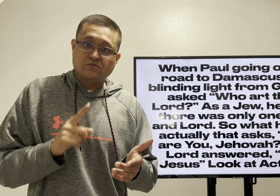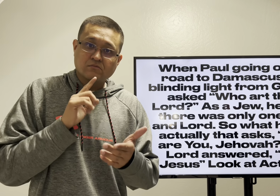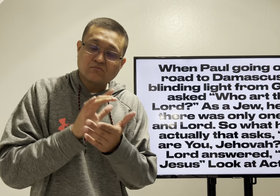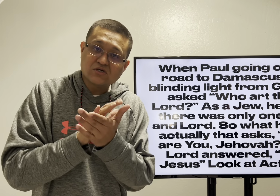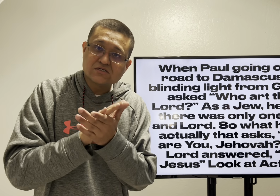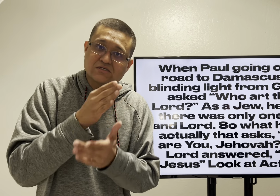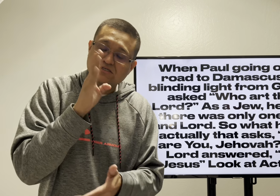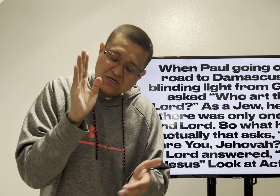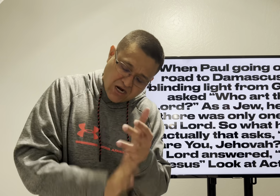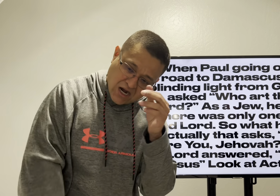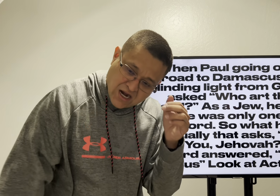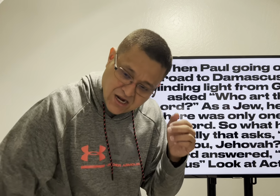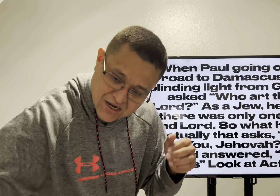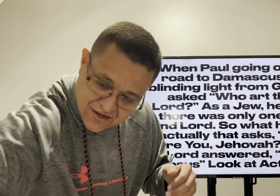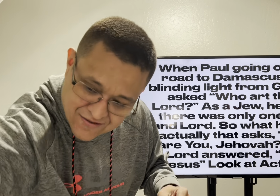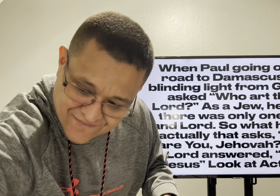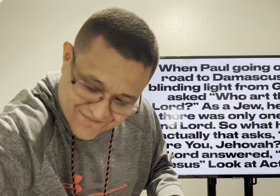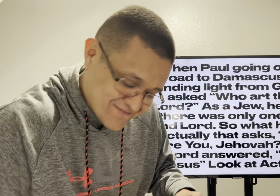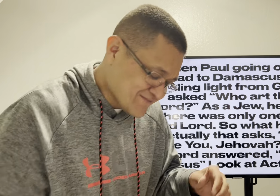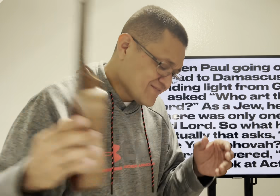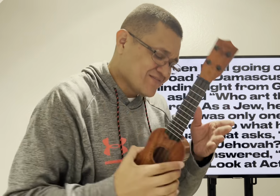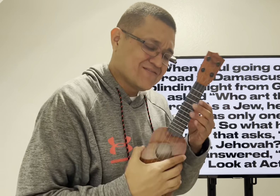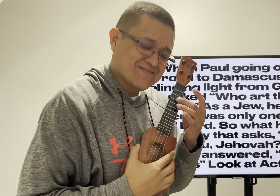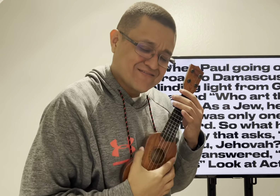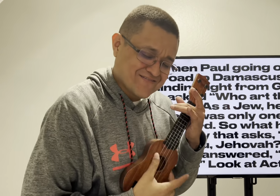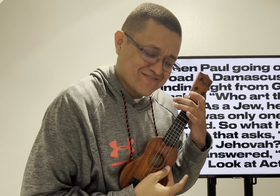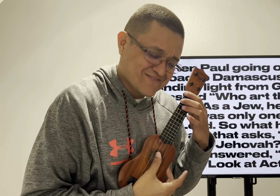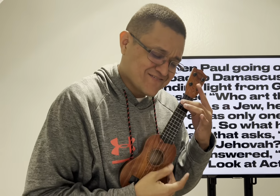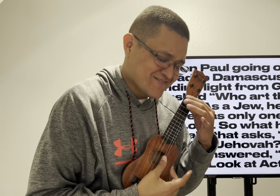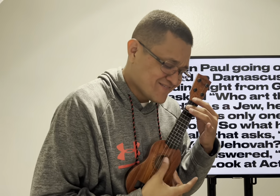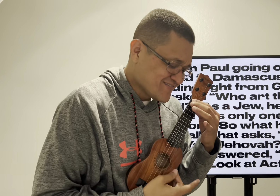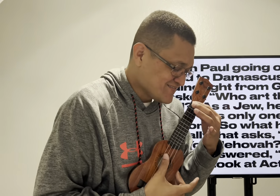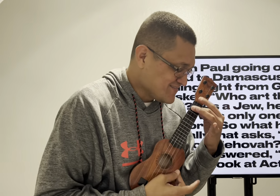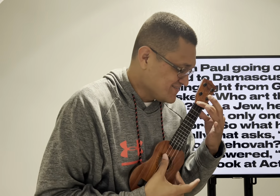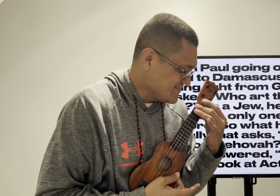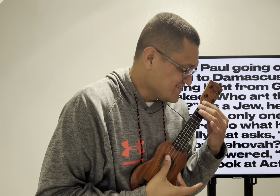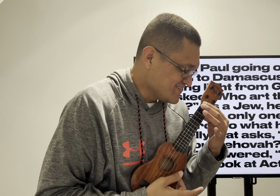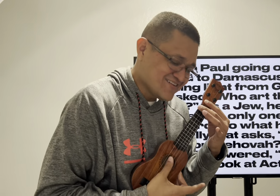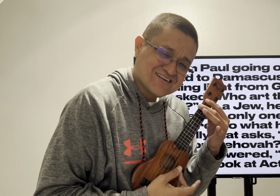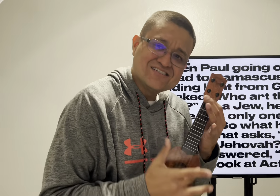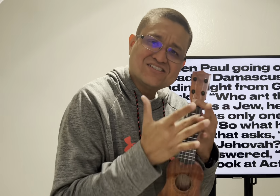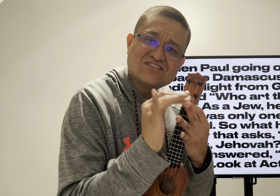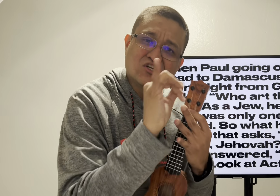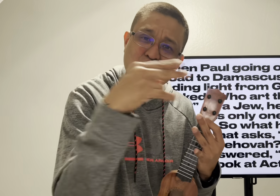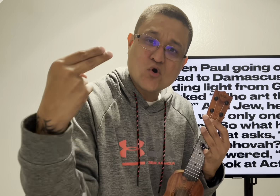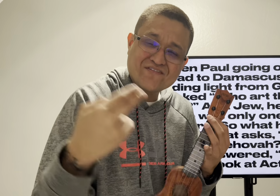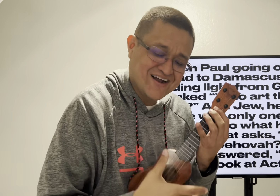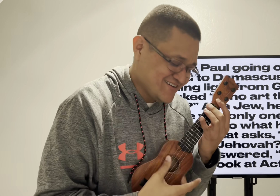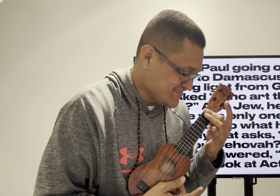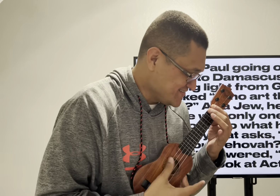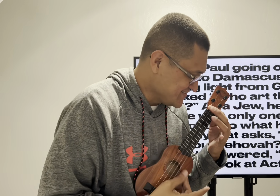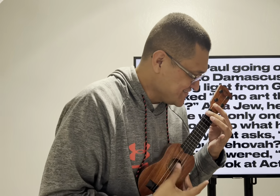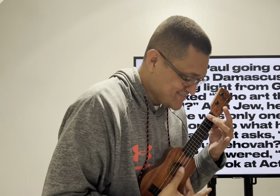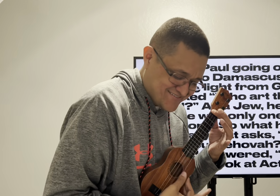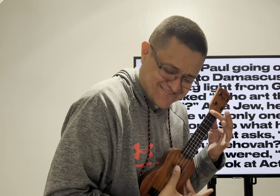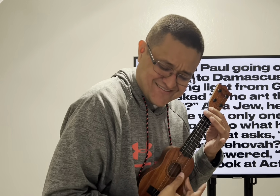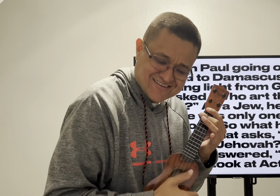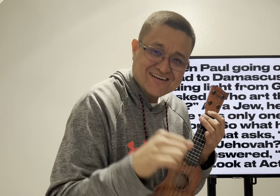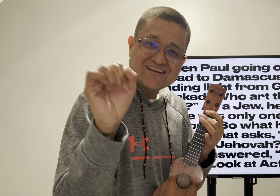Remember, Paul was against the Christians, and he was going about destroying and killing them. And so he was blinded on the road